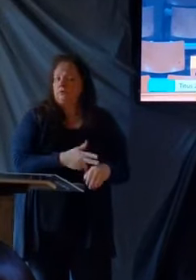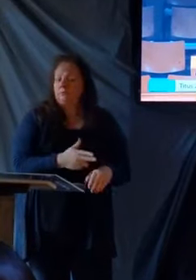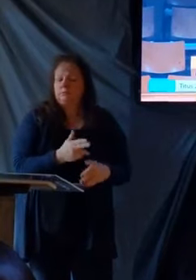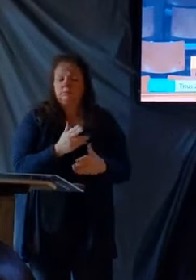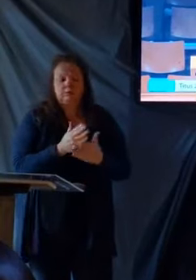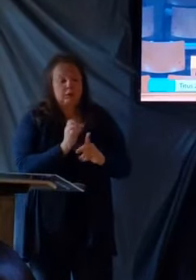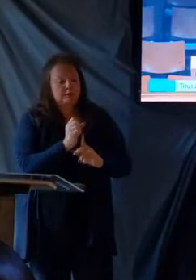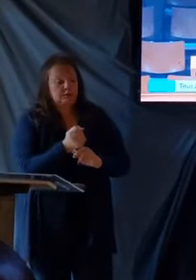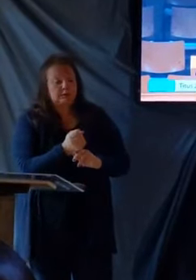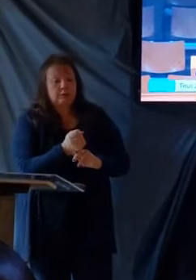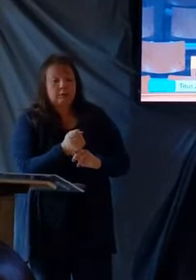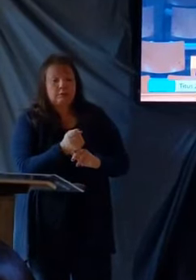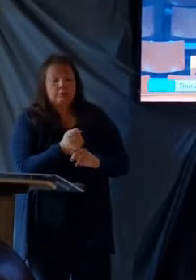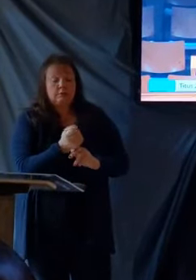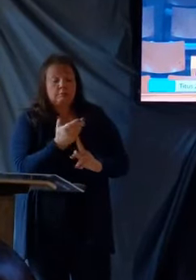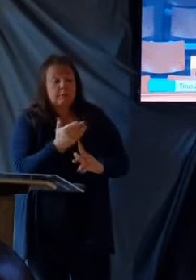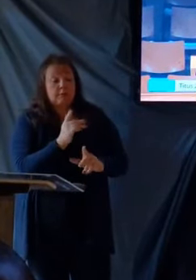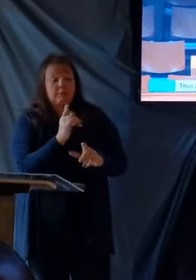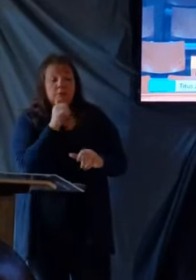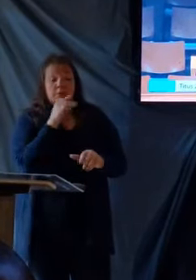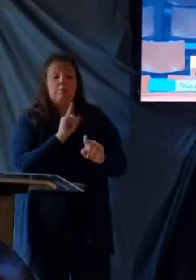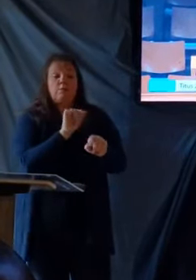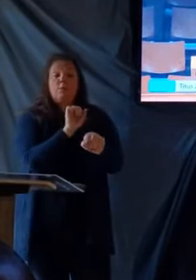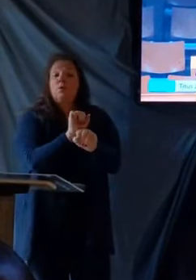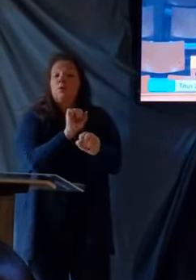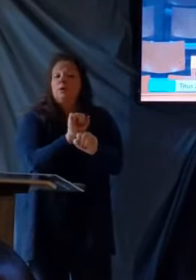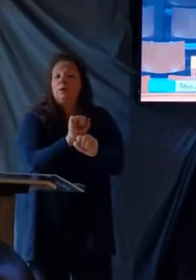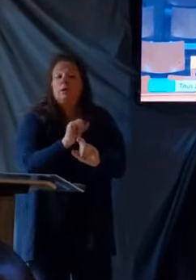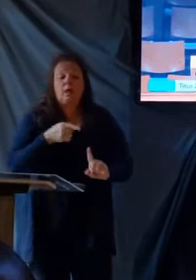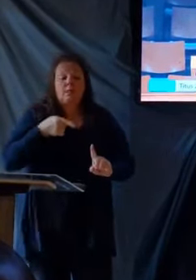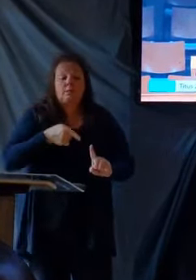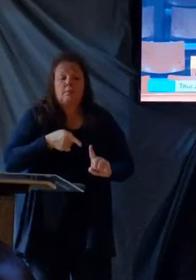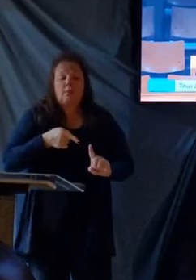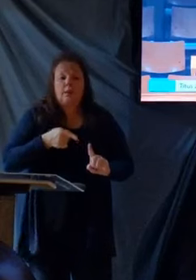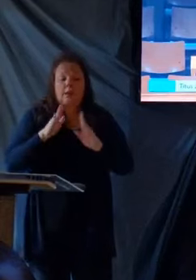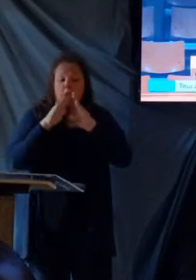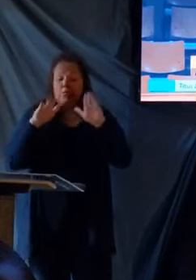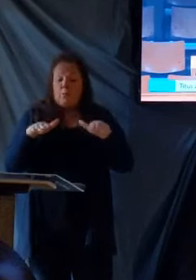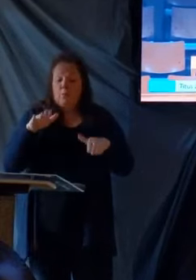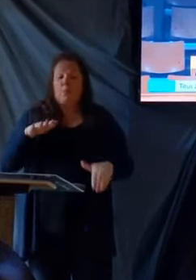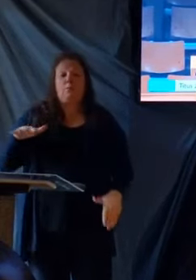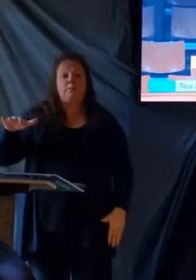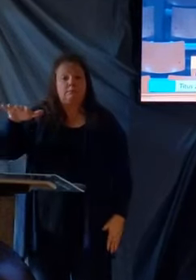some situations where she is, she may work. The point is, this is her realm,